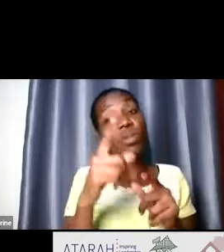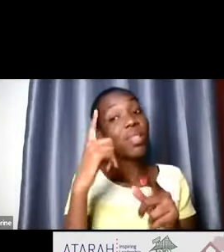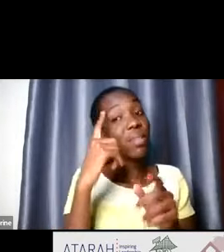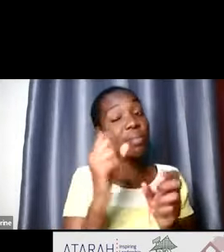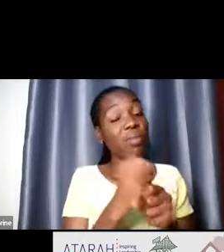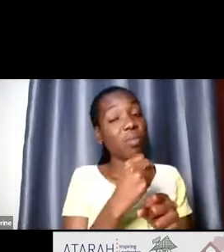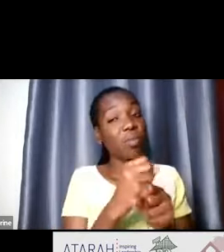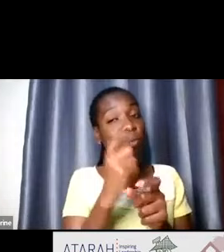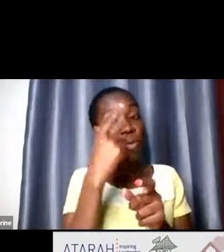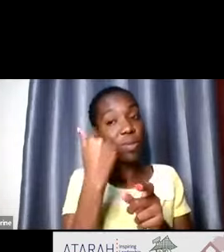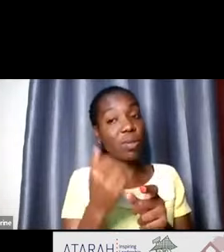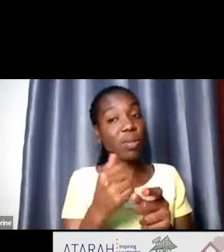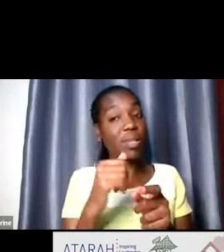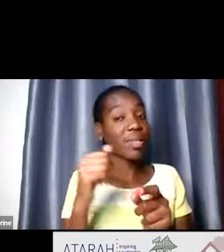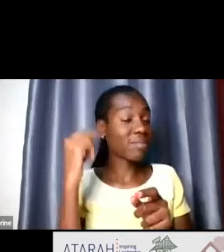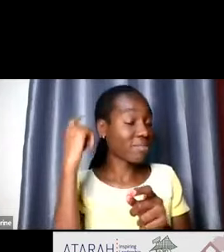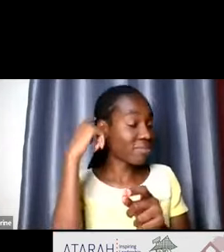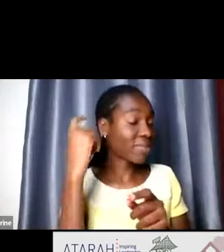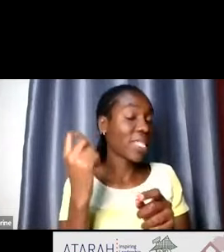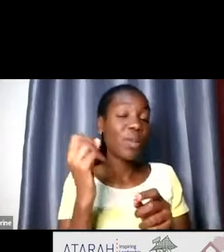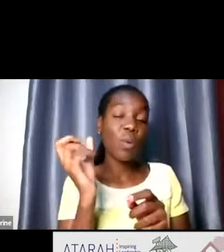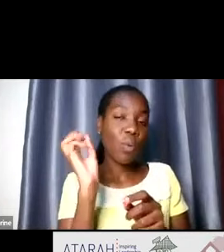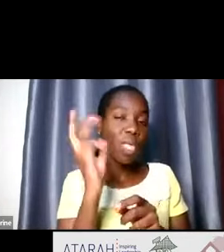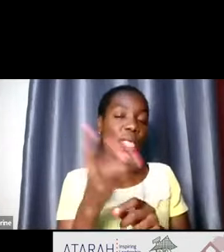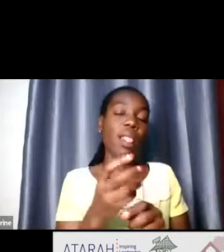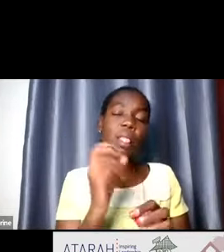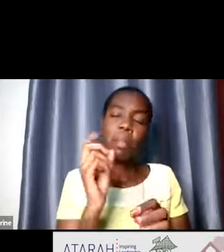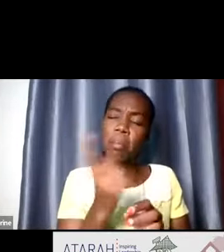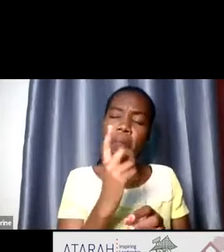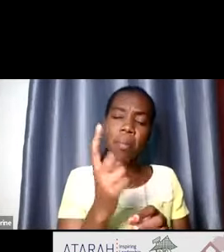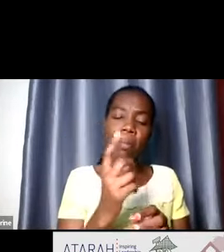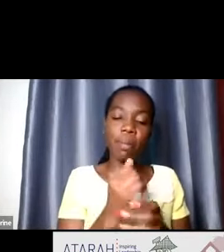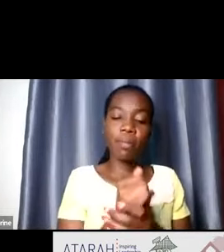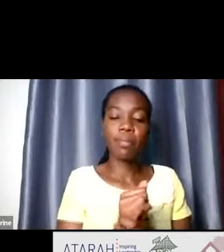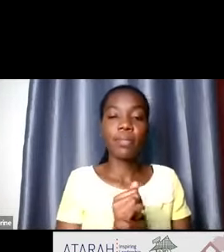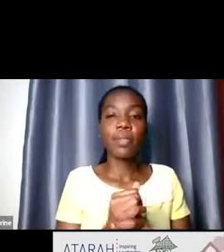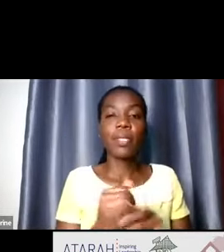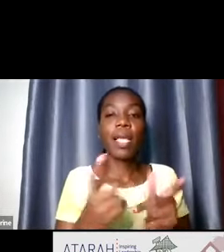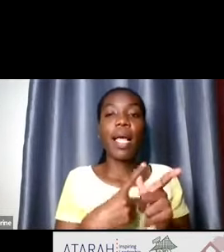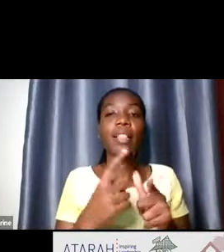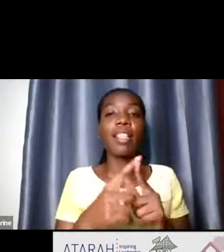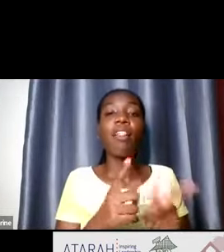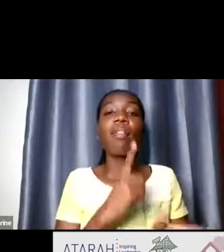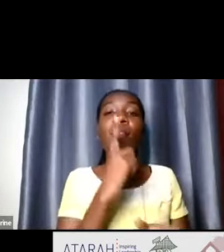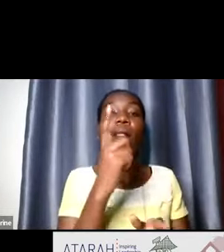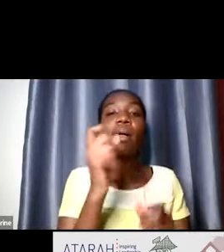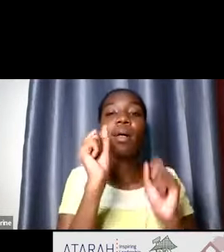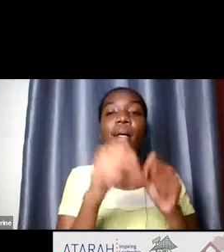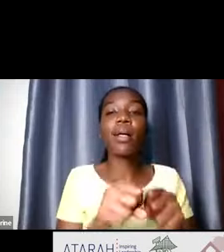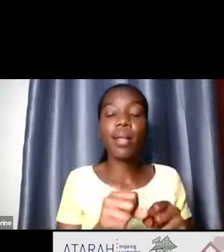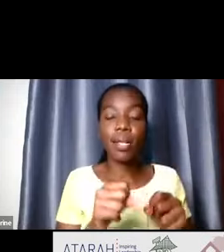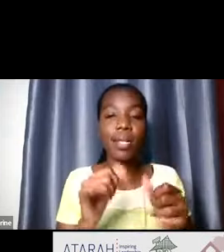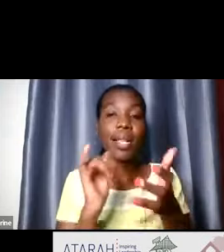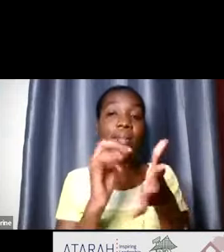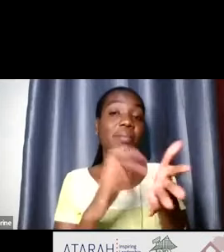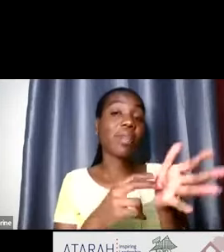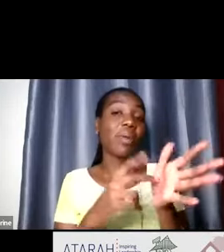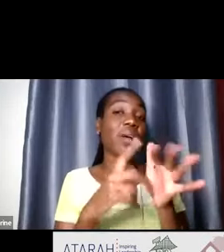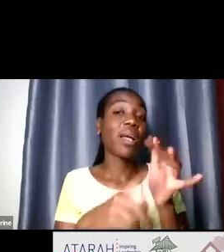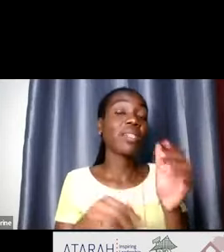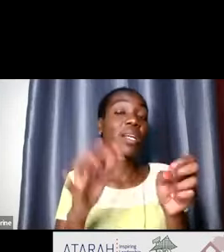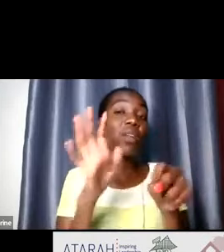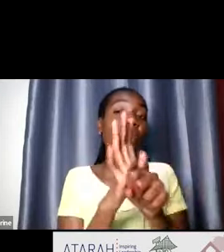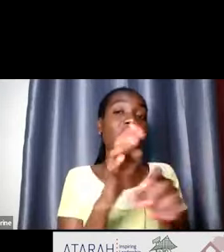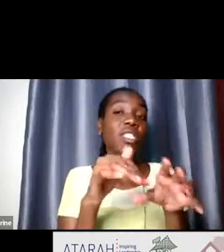balance of the brain, will start ringing in your head. And you probably will vomit. That is indication that there's too much in my system. And if